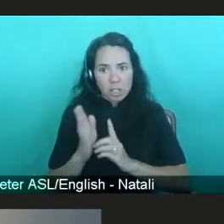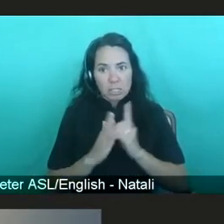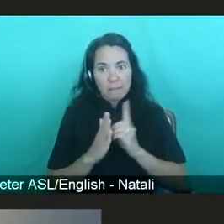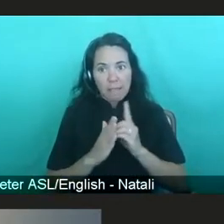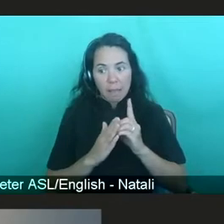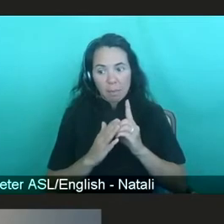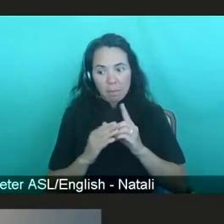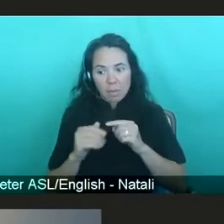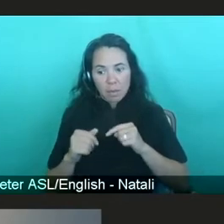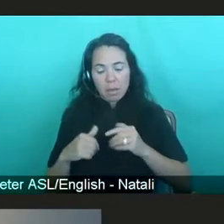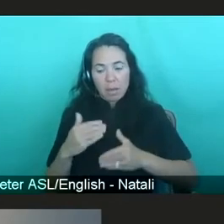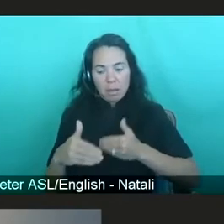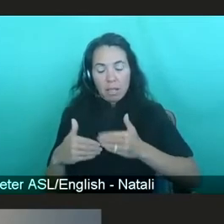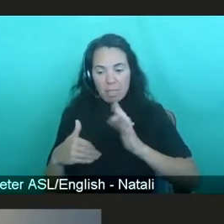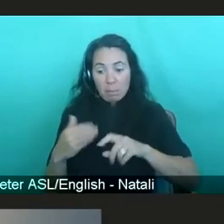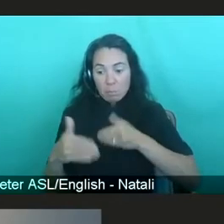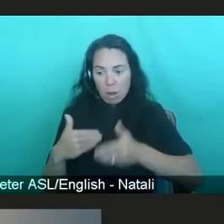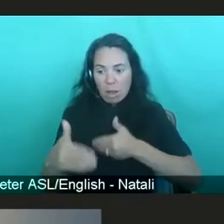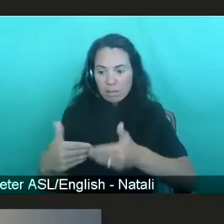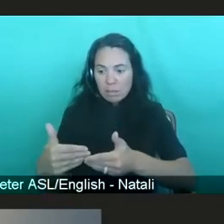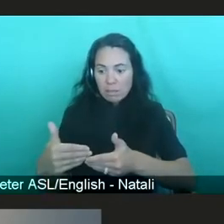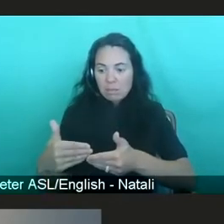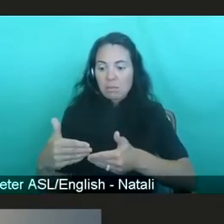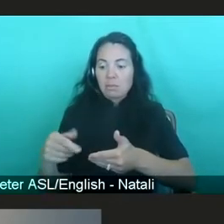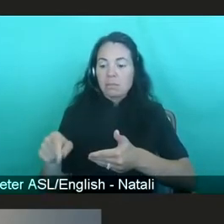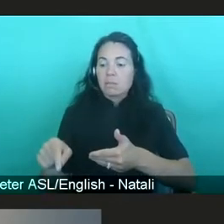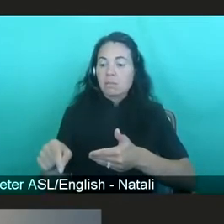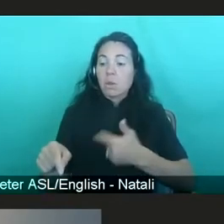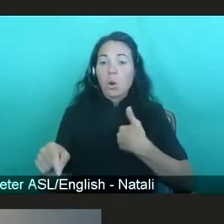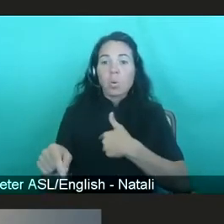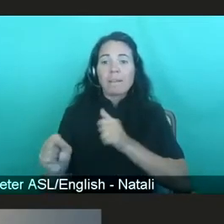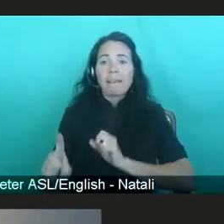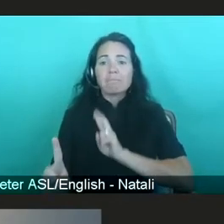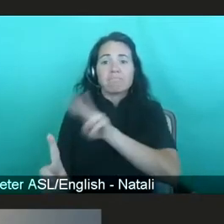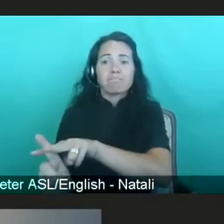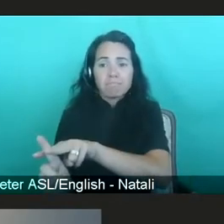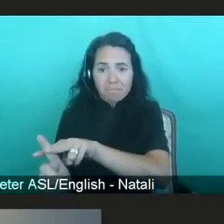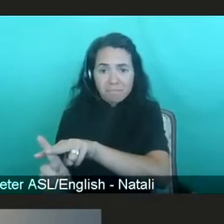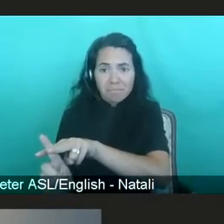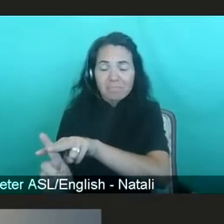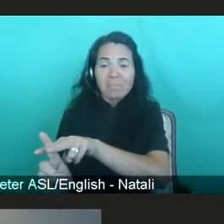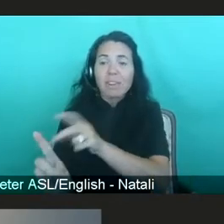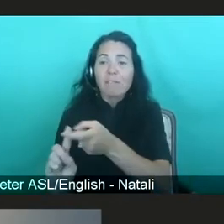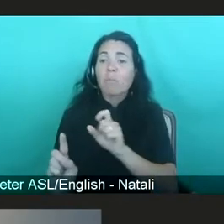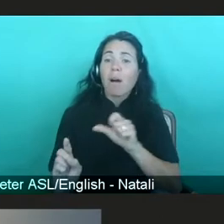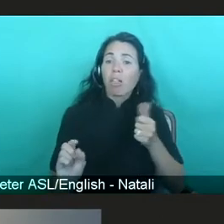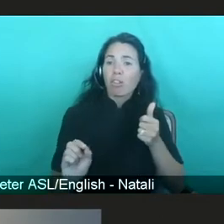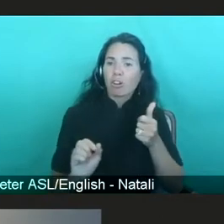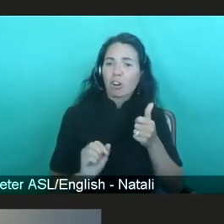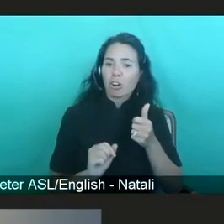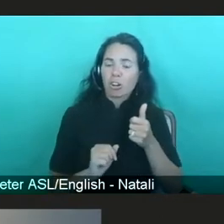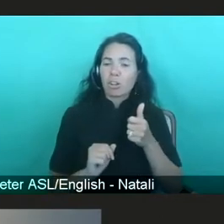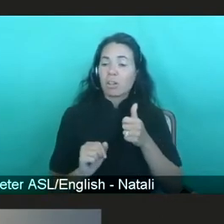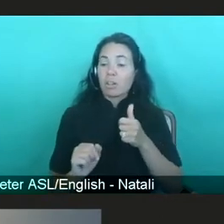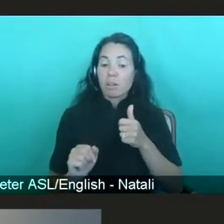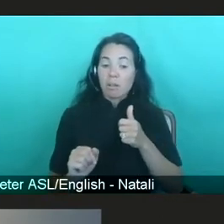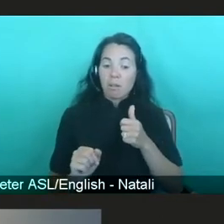has been utilized as efforts and knowledge that we've taken from other areas, including HIV.